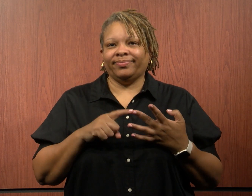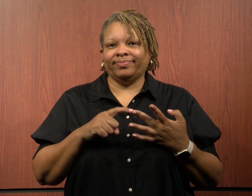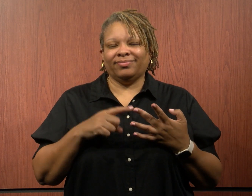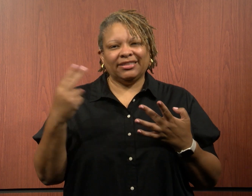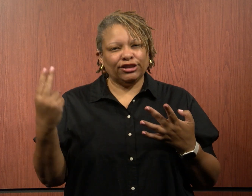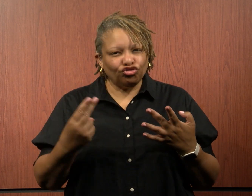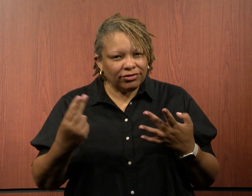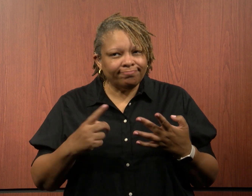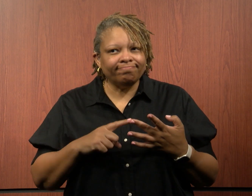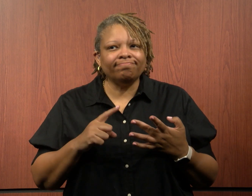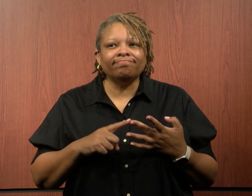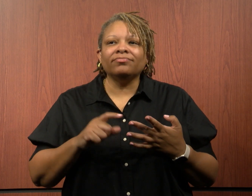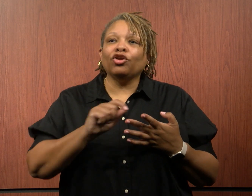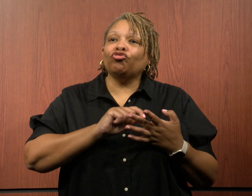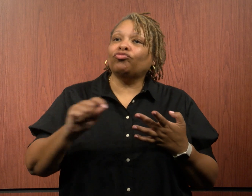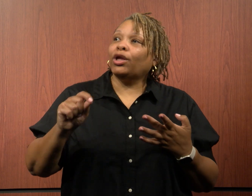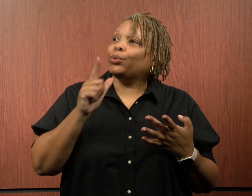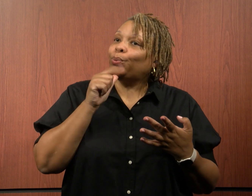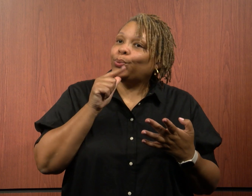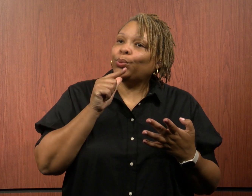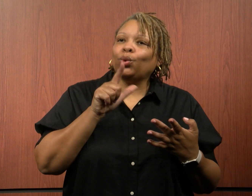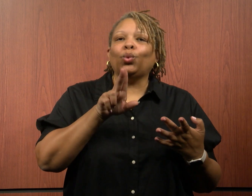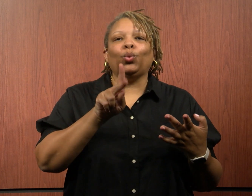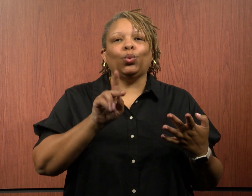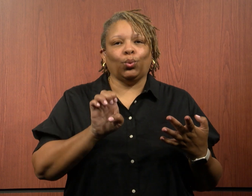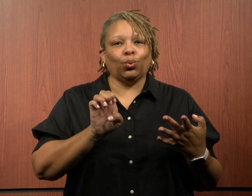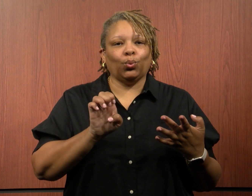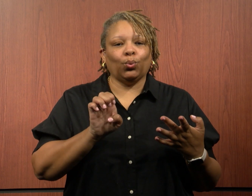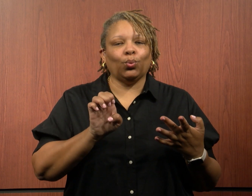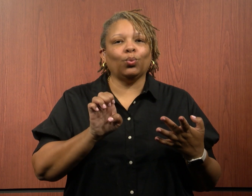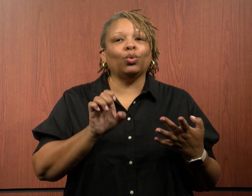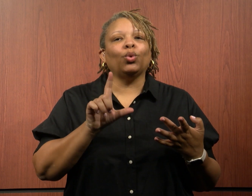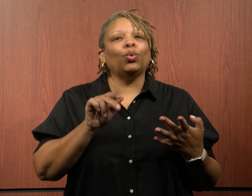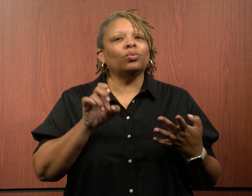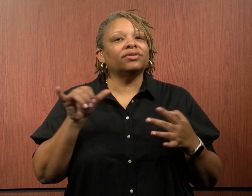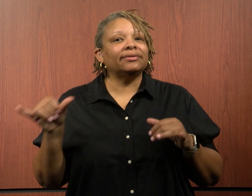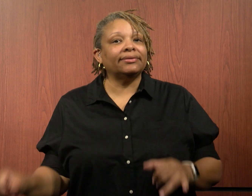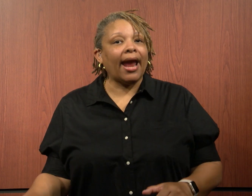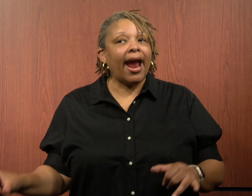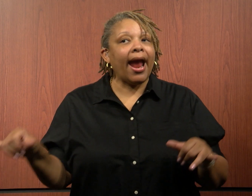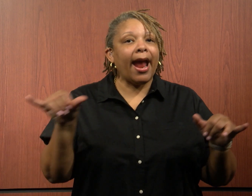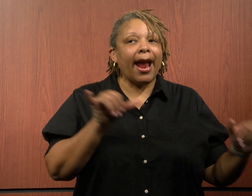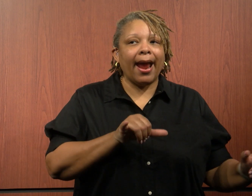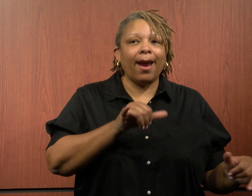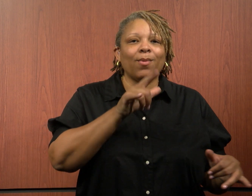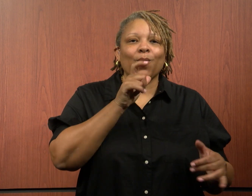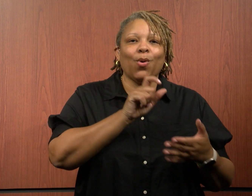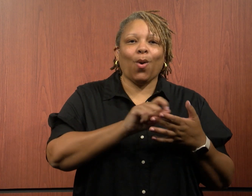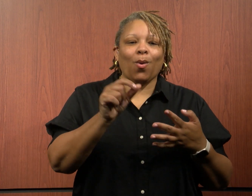same author of the Gospel of Luke. Think of this as a sequel to the Gospels. If the Gospels were the